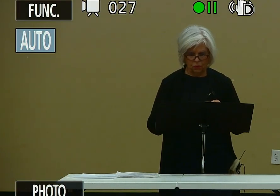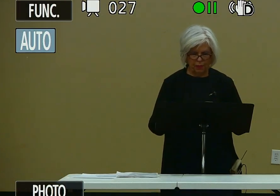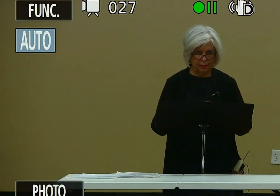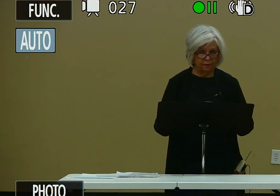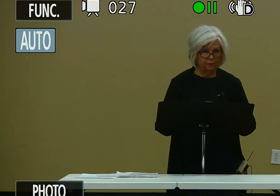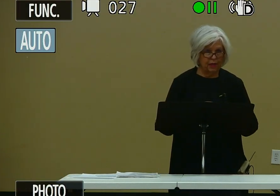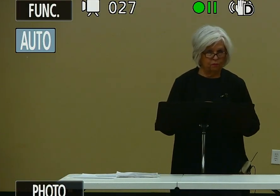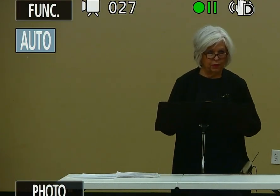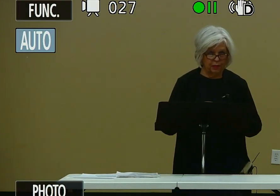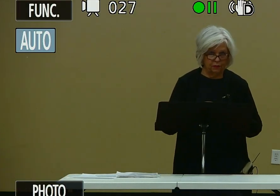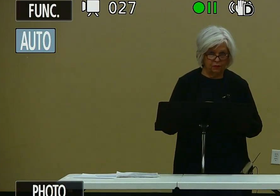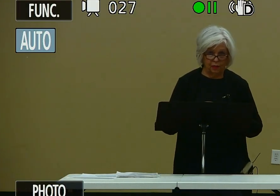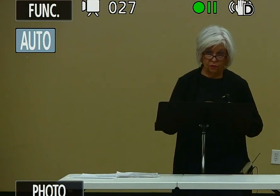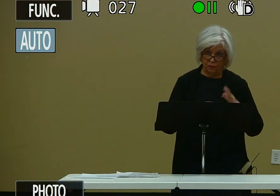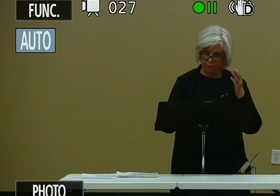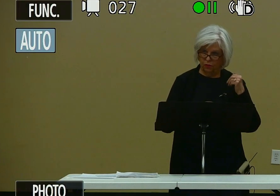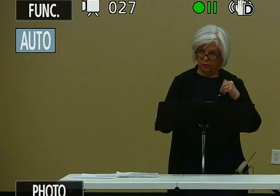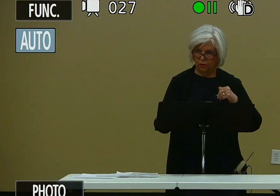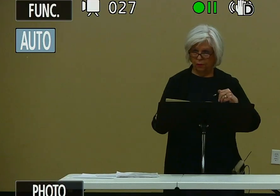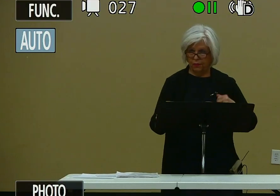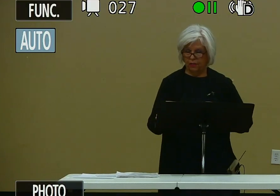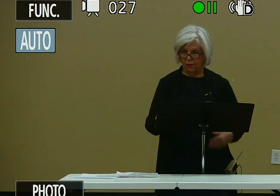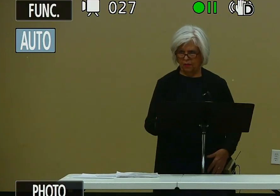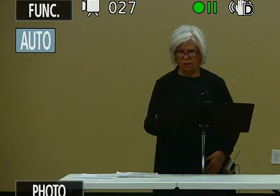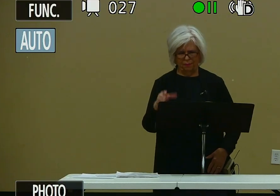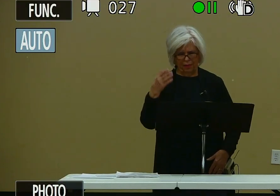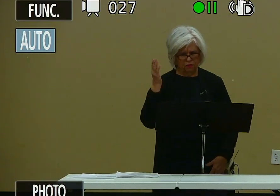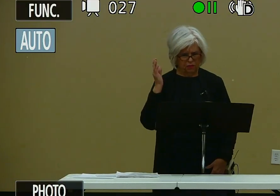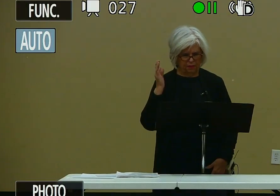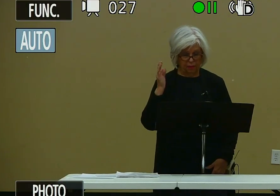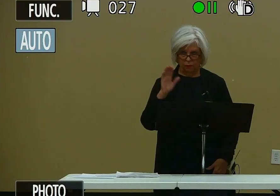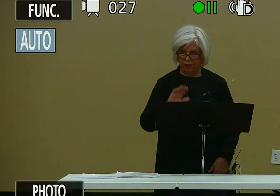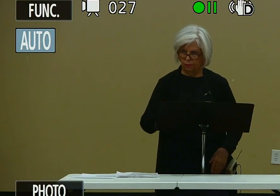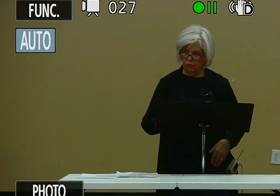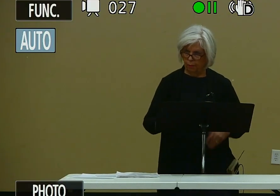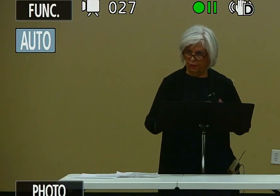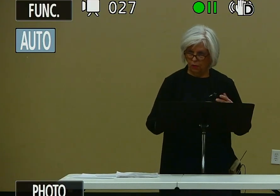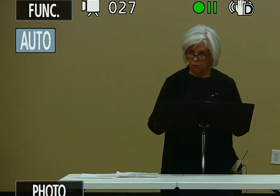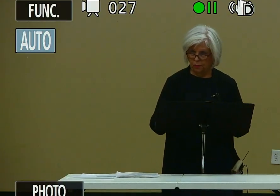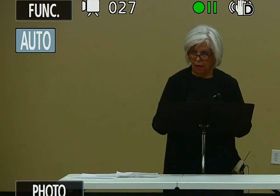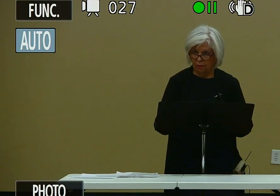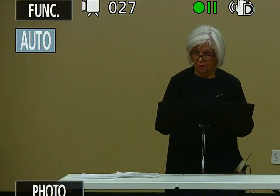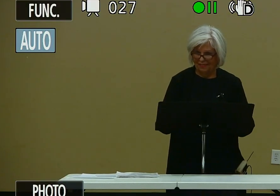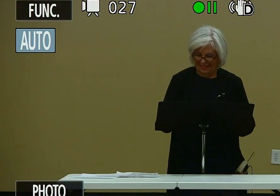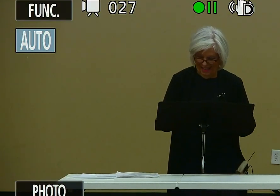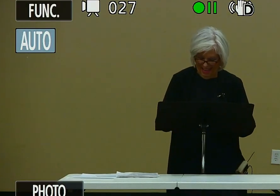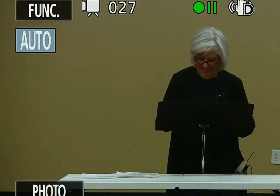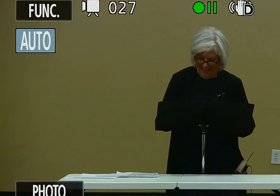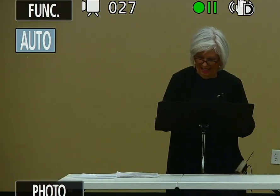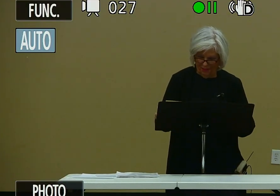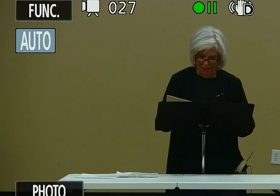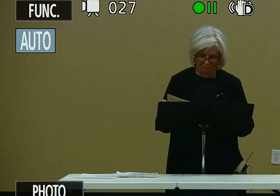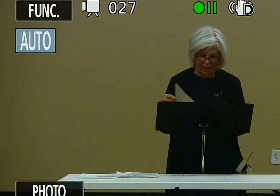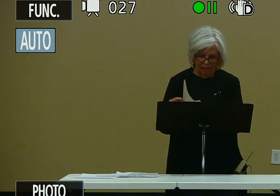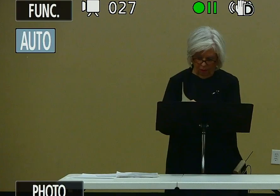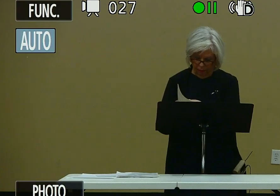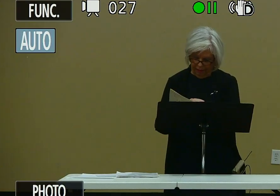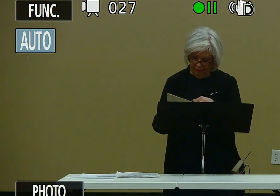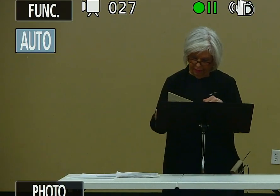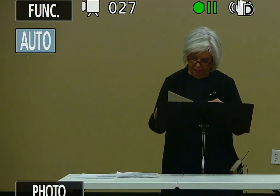and I kept forgetting to say it. I'm just thinking to myself, oh, they understand that. Well, no, nobody told you that. So anyway, we need to keep